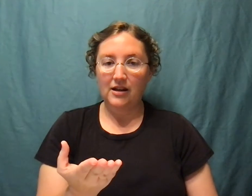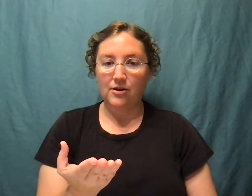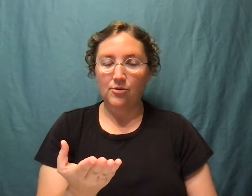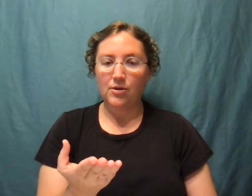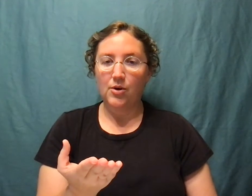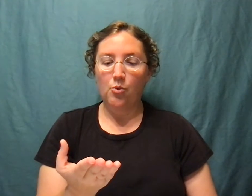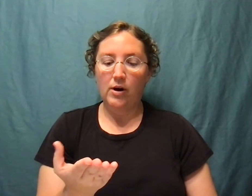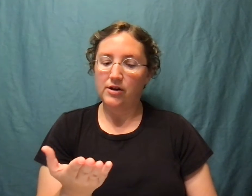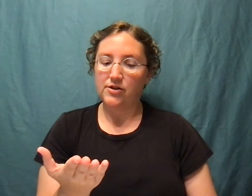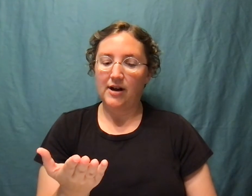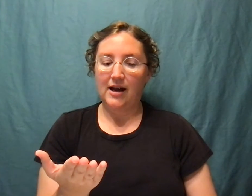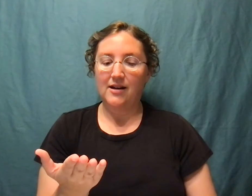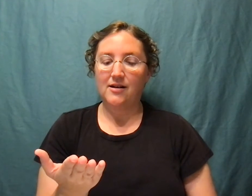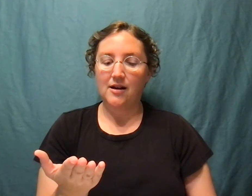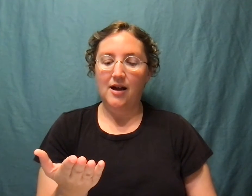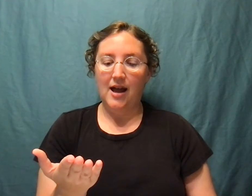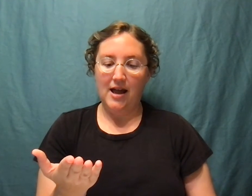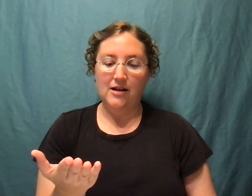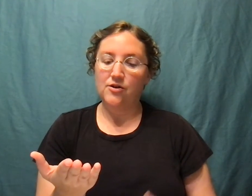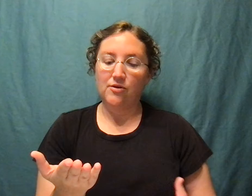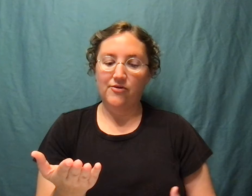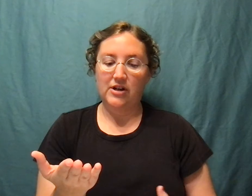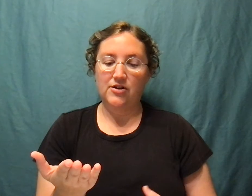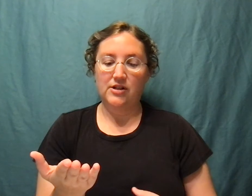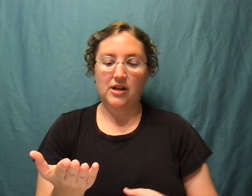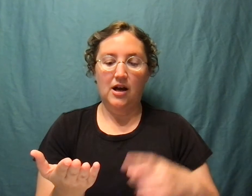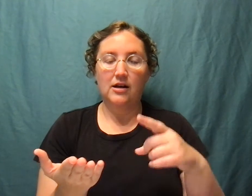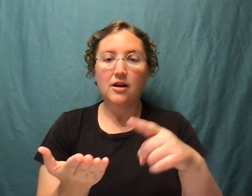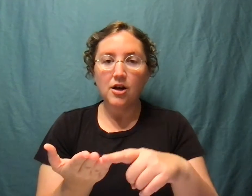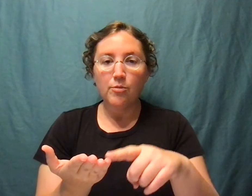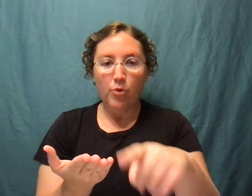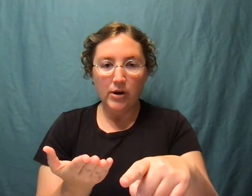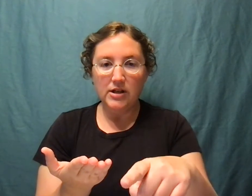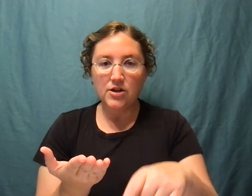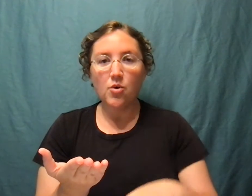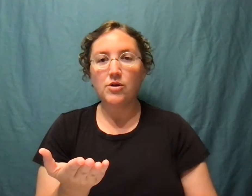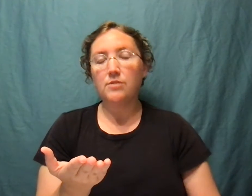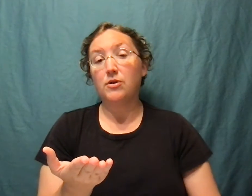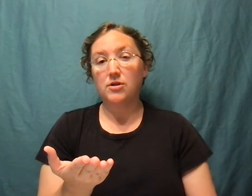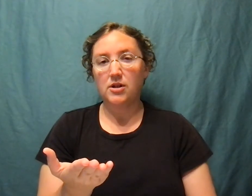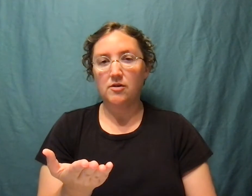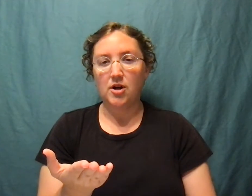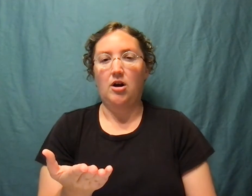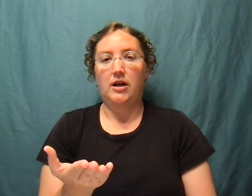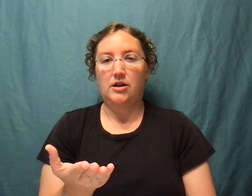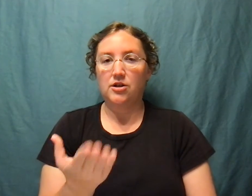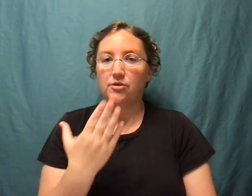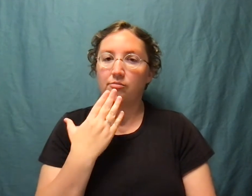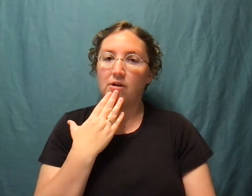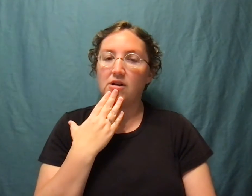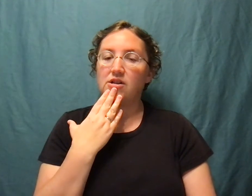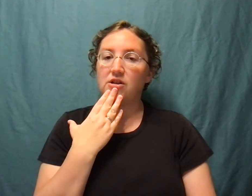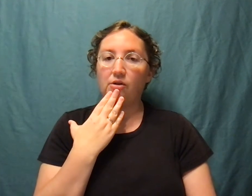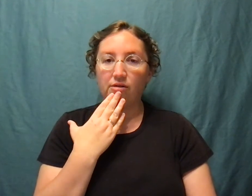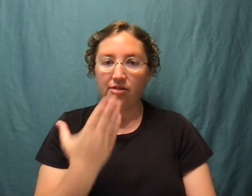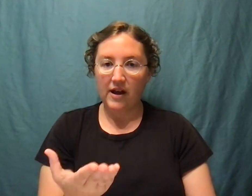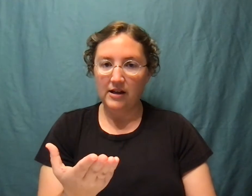you, where does your hand end or finish the sign? Pointing towards the person you're talking to. So thank